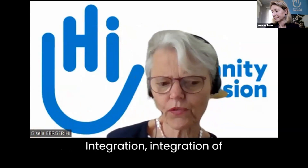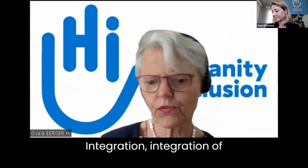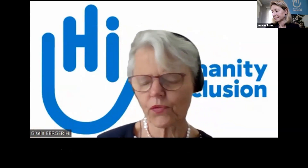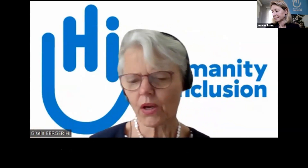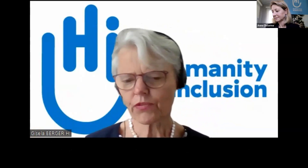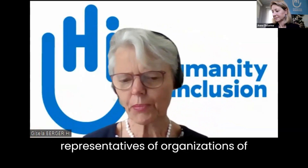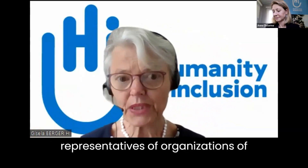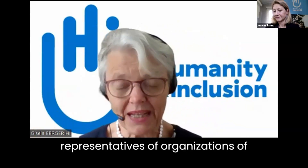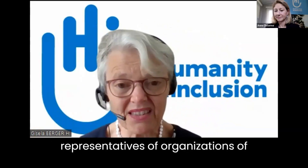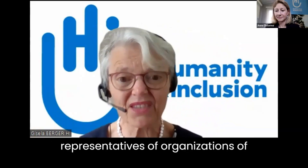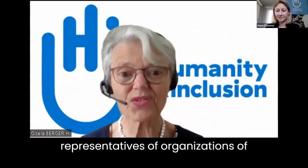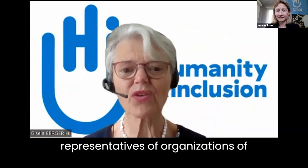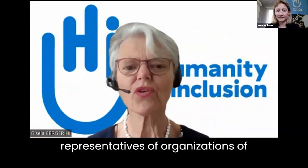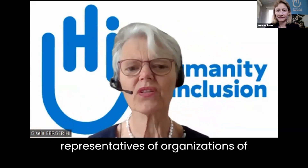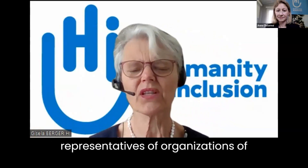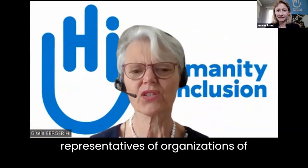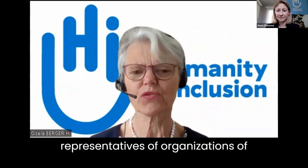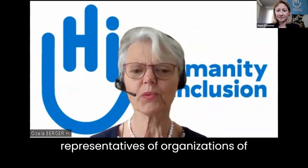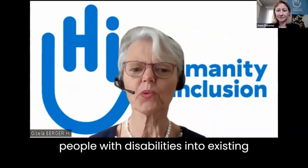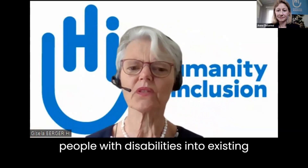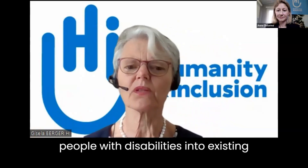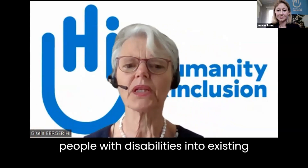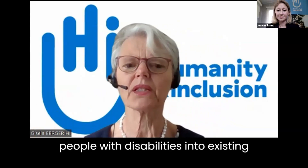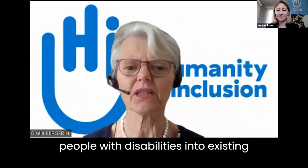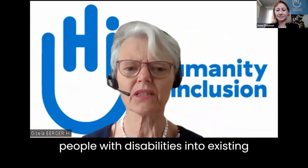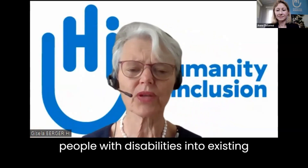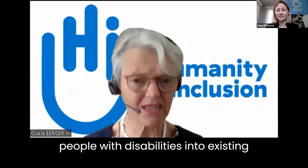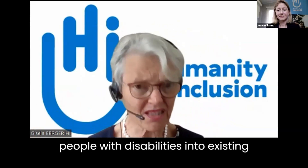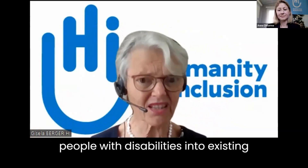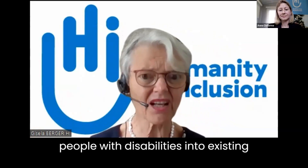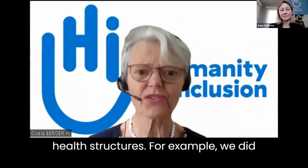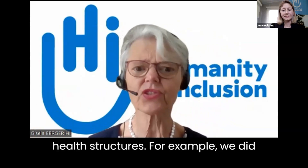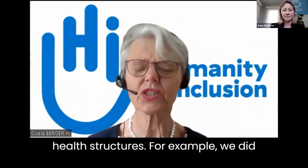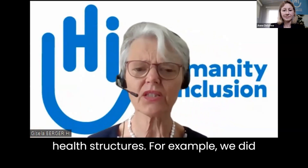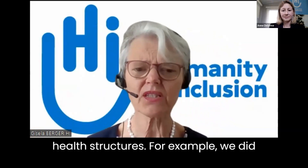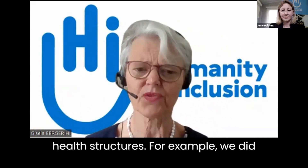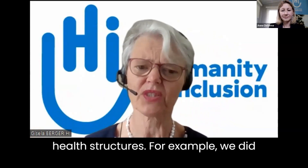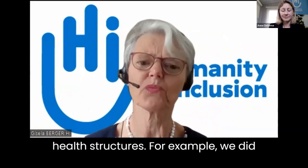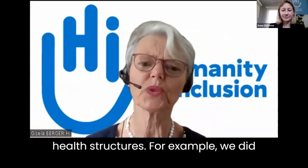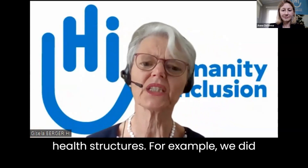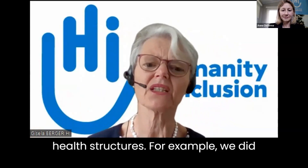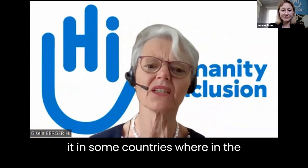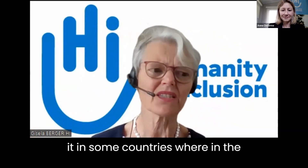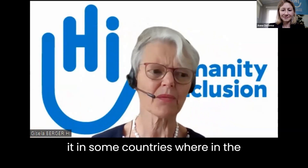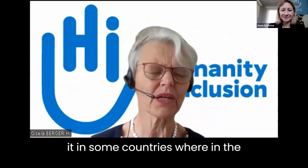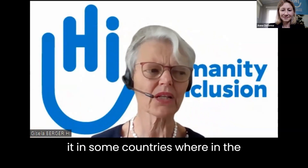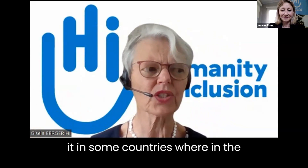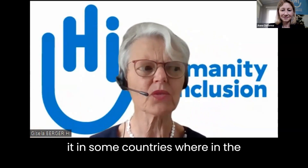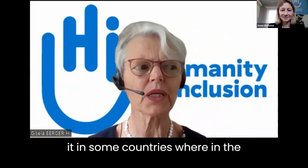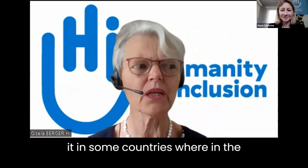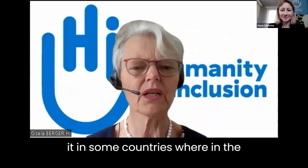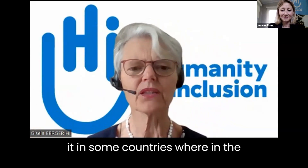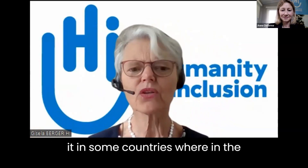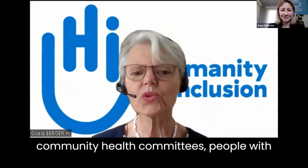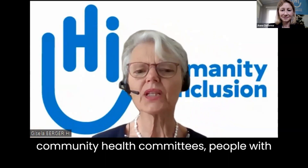Integration of representatives of organizations of people with disabilities into existing health structures. For example, we did it in some